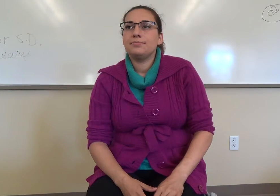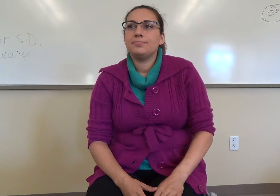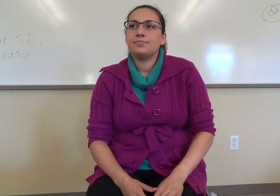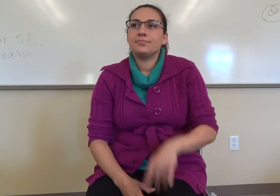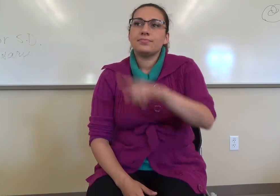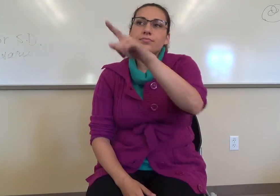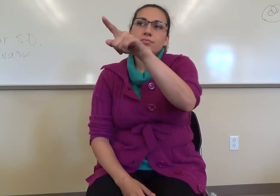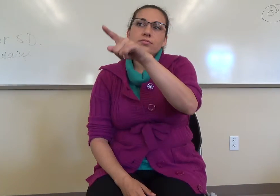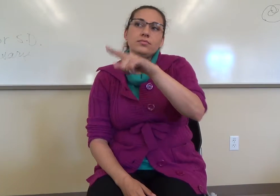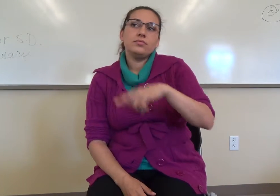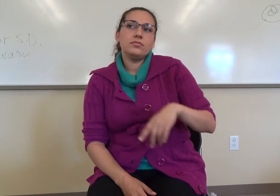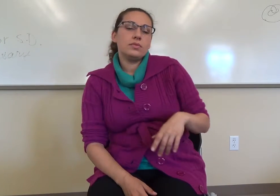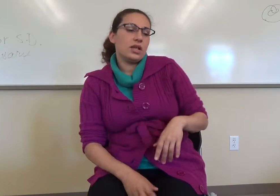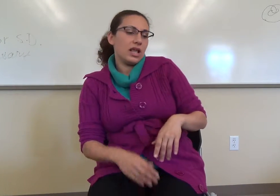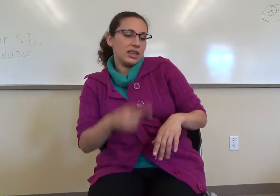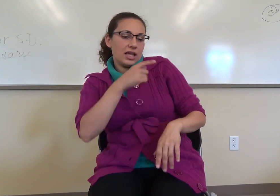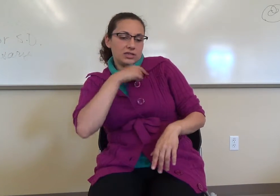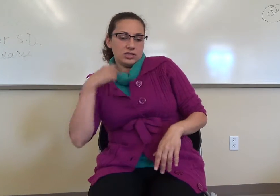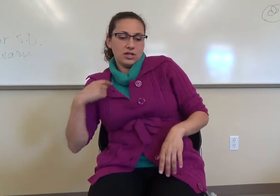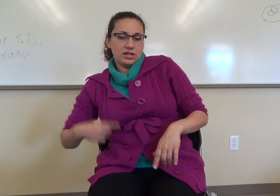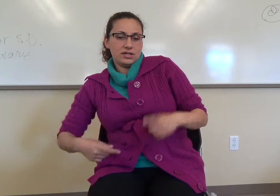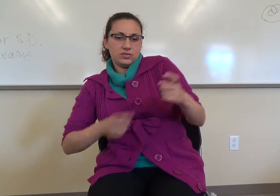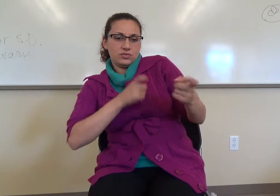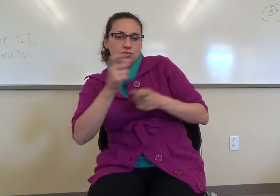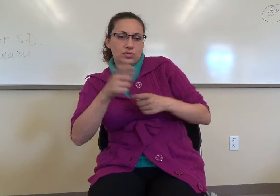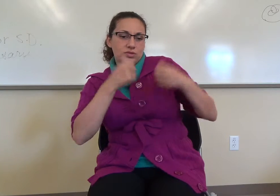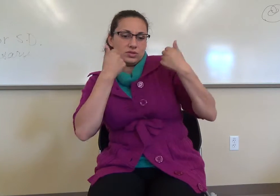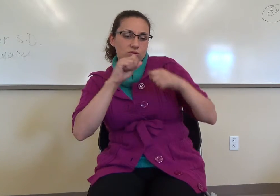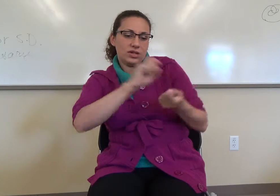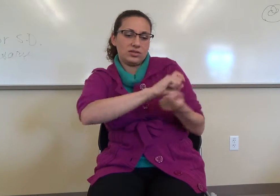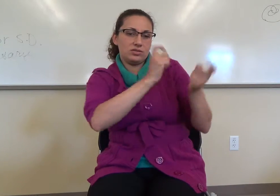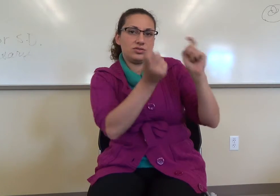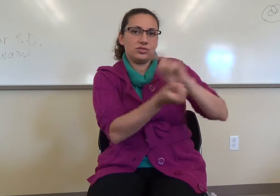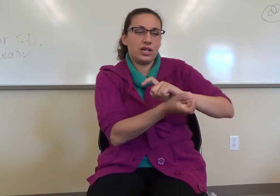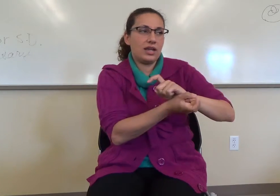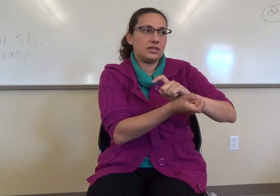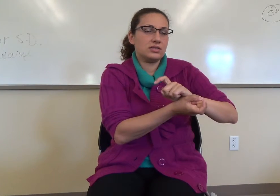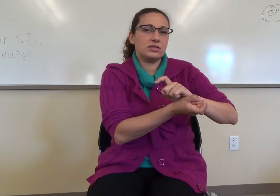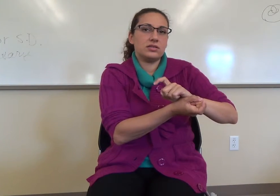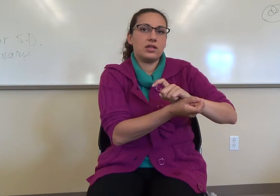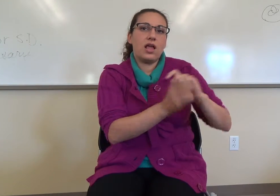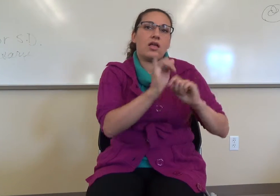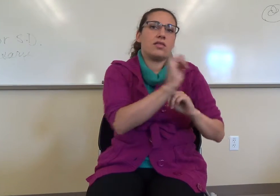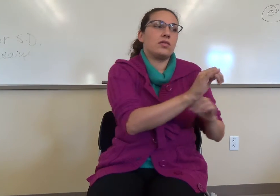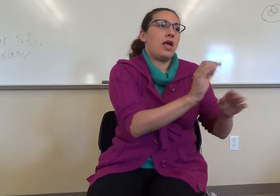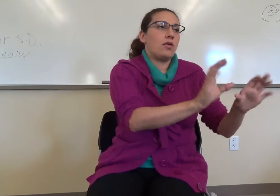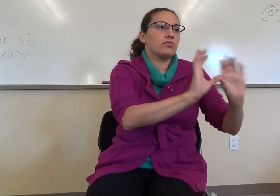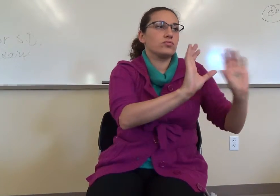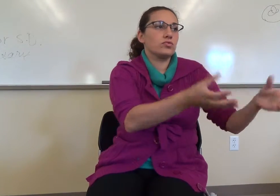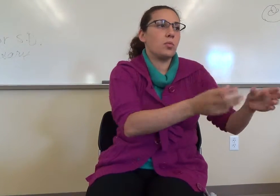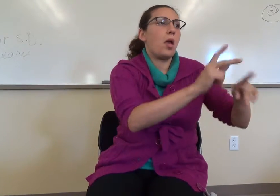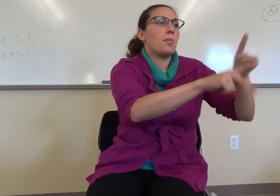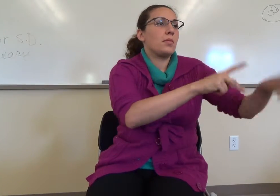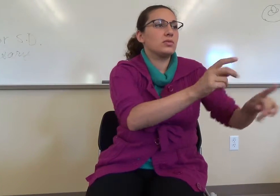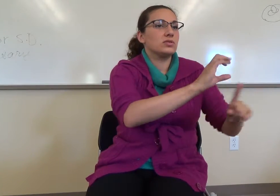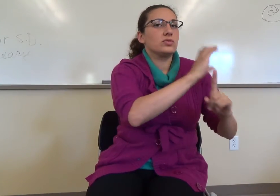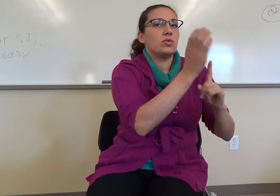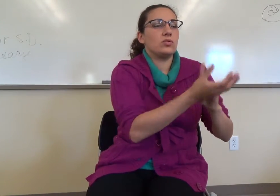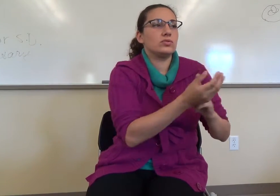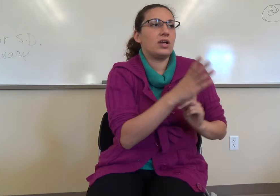accepting Chinese rules. Mm-hmm. Yeah, to grow up And Chinese. their military ways. Right, exactly. Yeah,